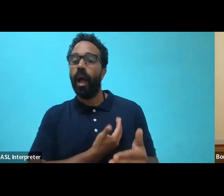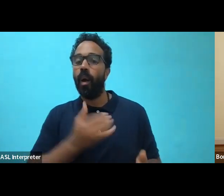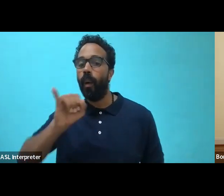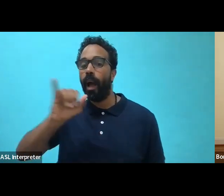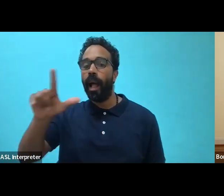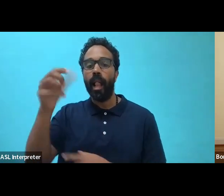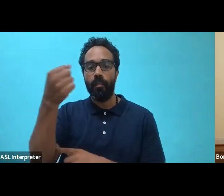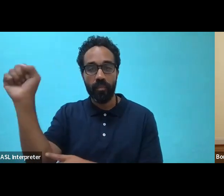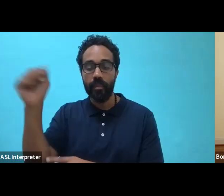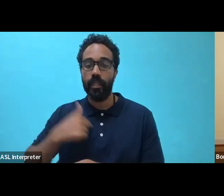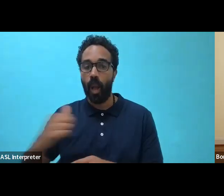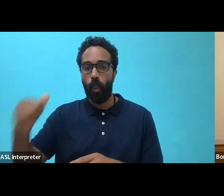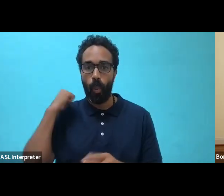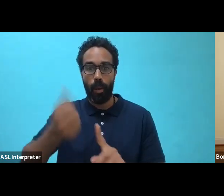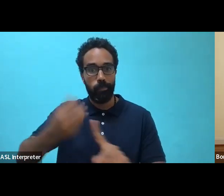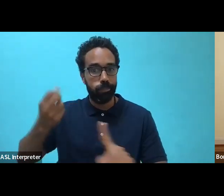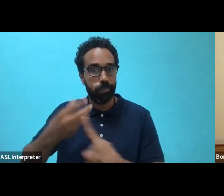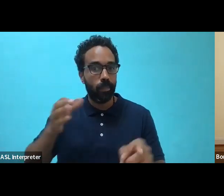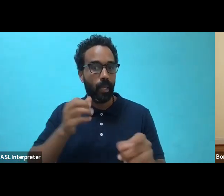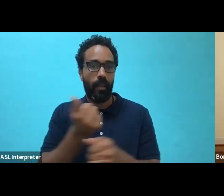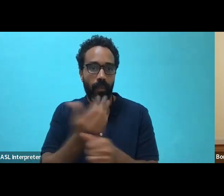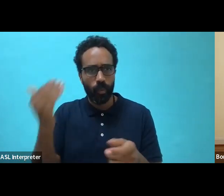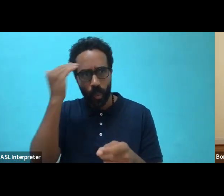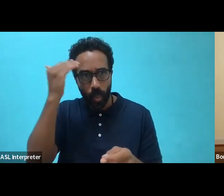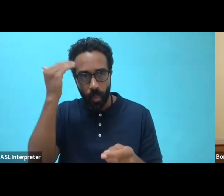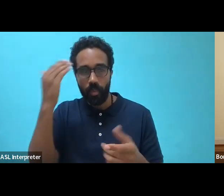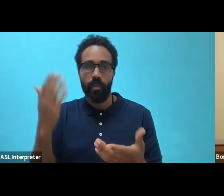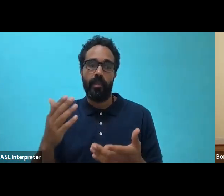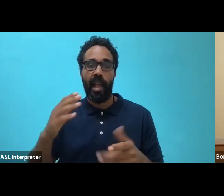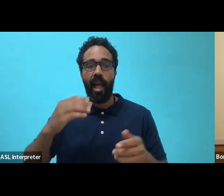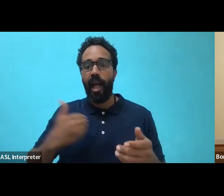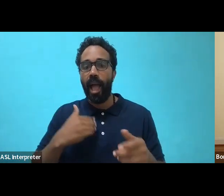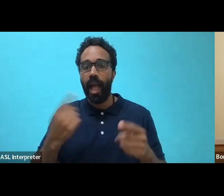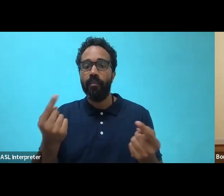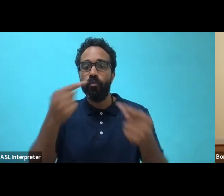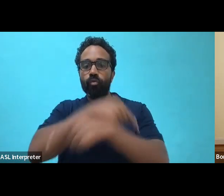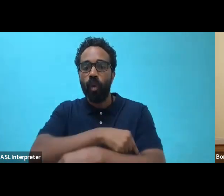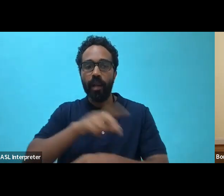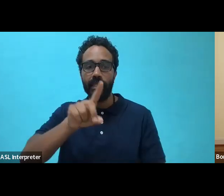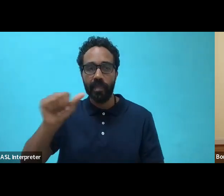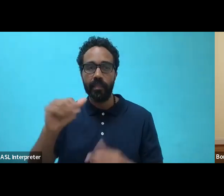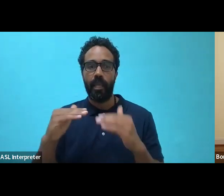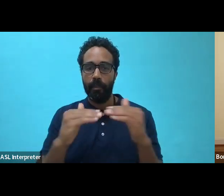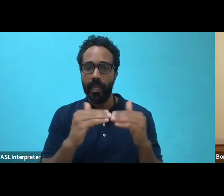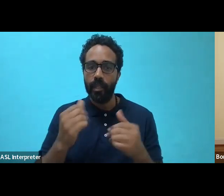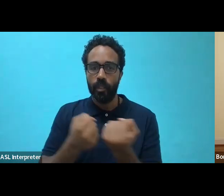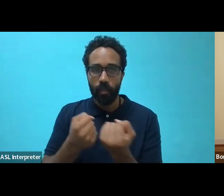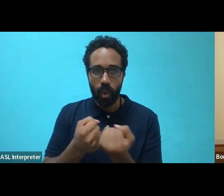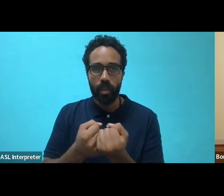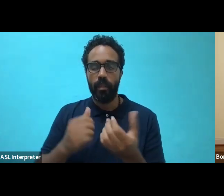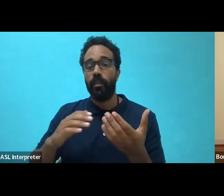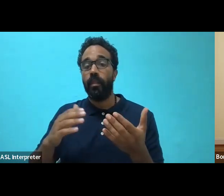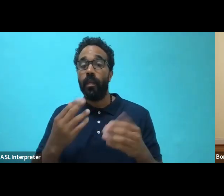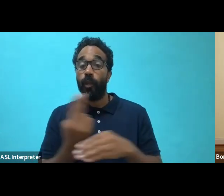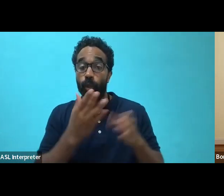them: cross disability, peer support, advocacy and civil rights, community-based services, and